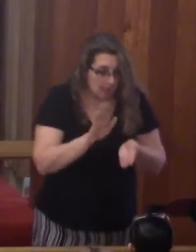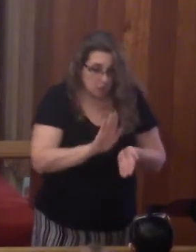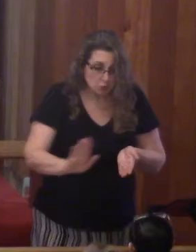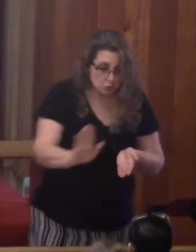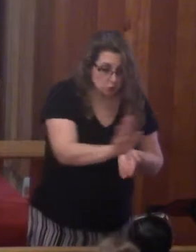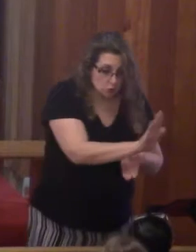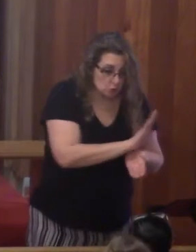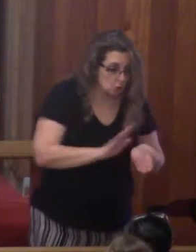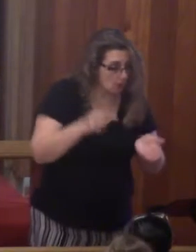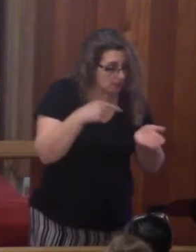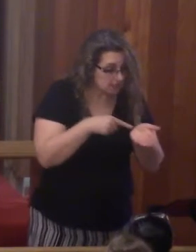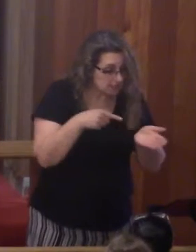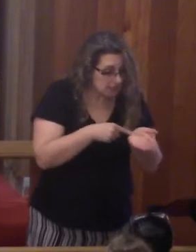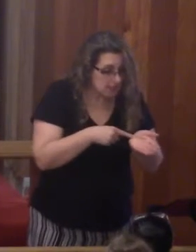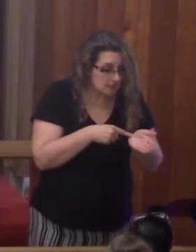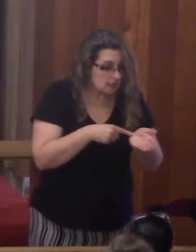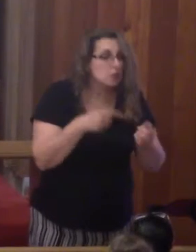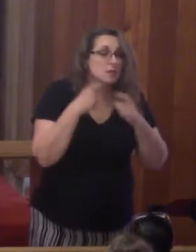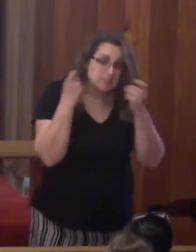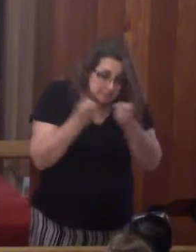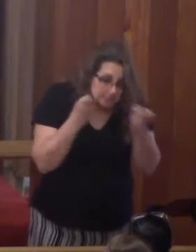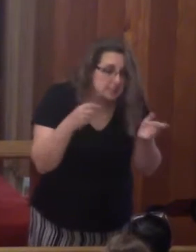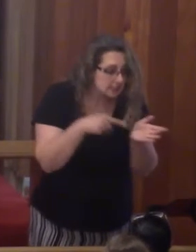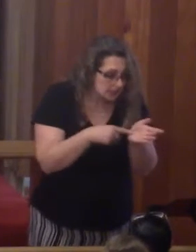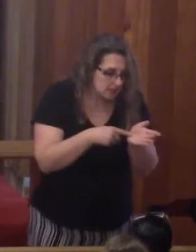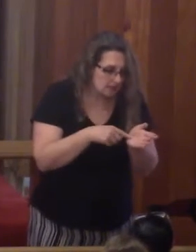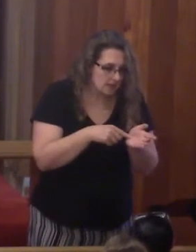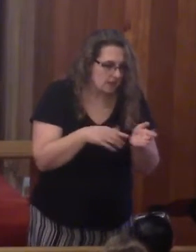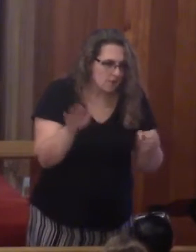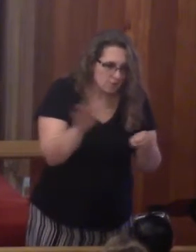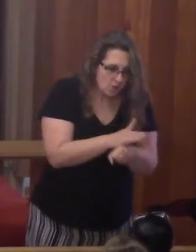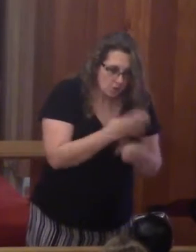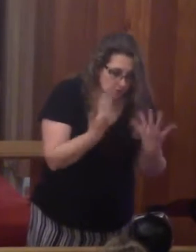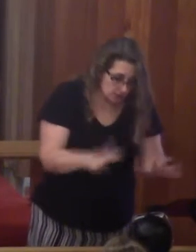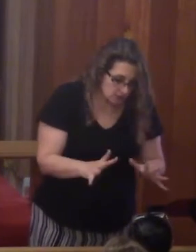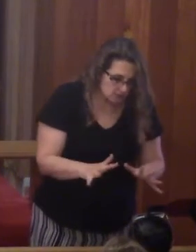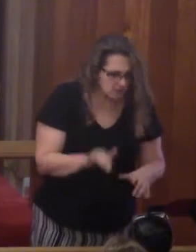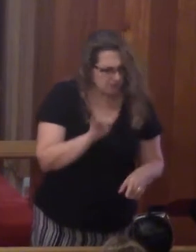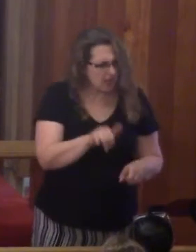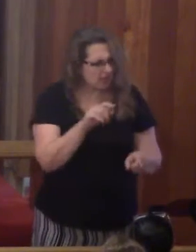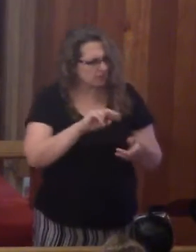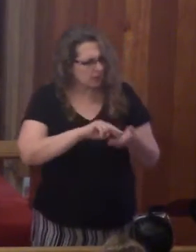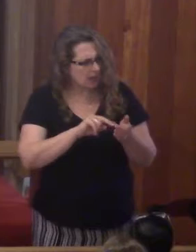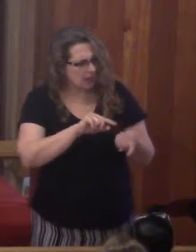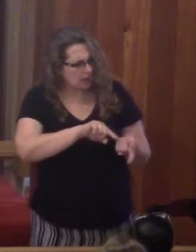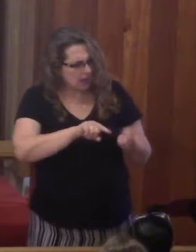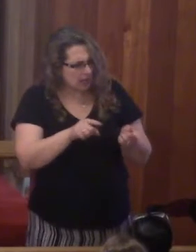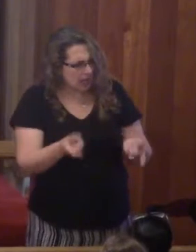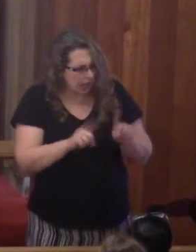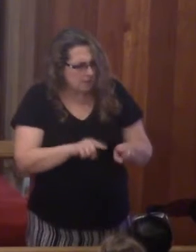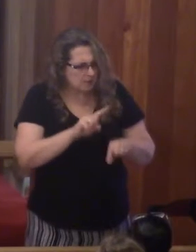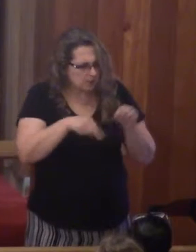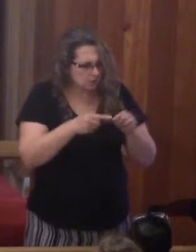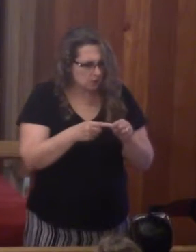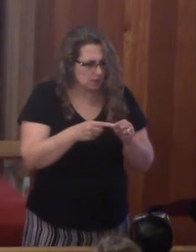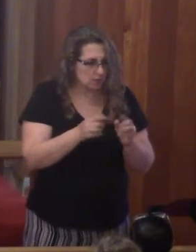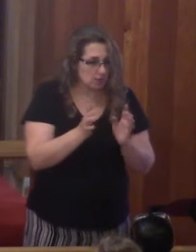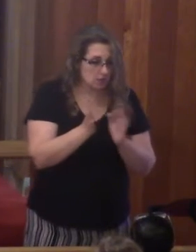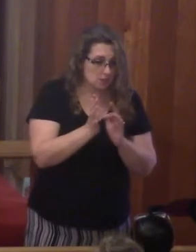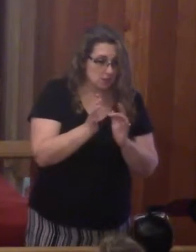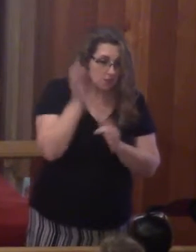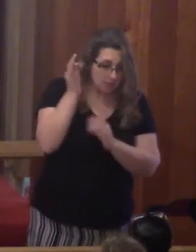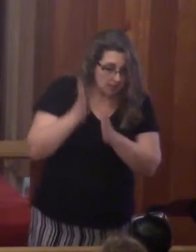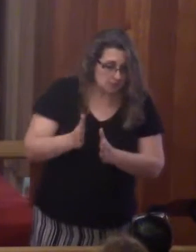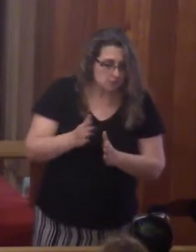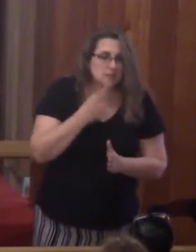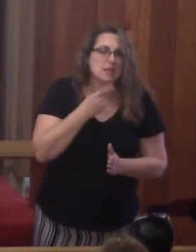debt in full. For that's what happens every time the pastor absolves you instead of Christ. Is Jesus